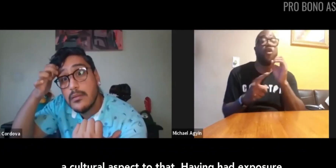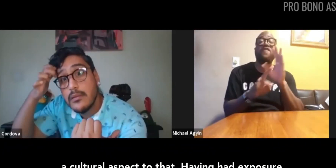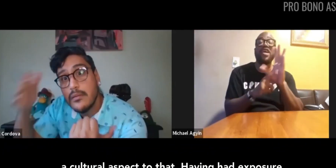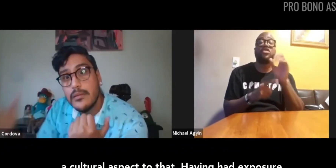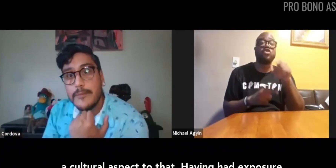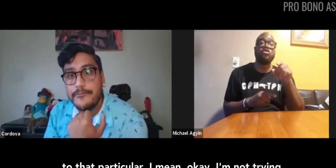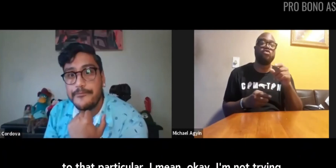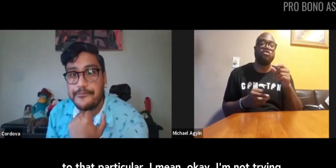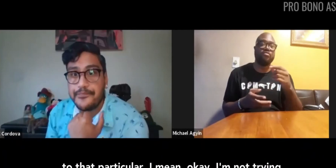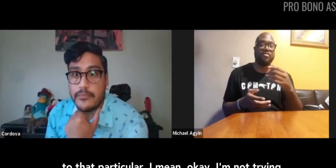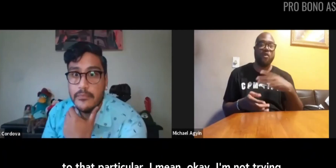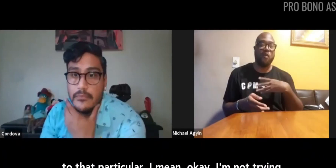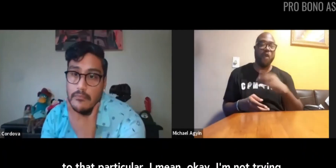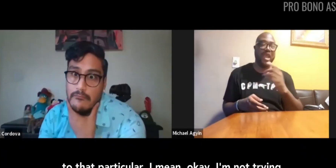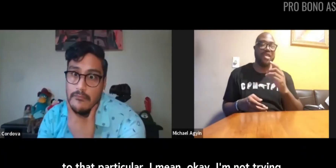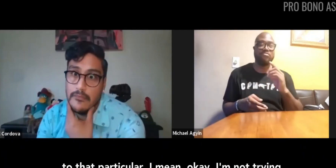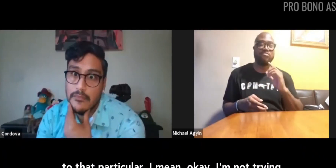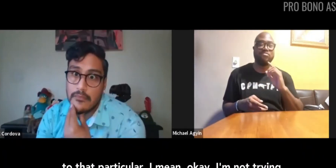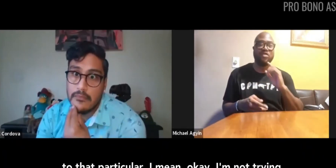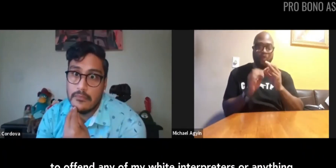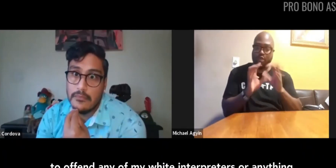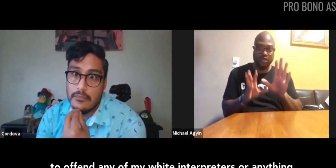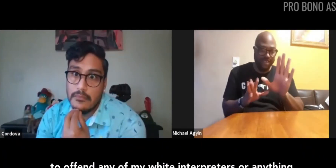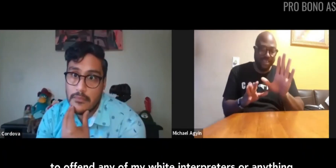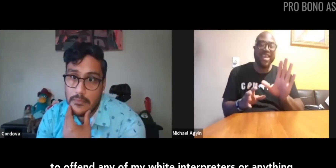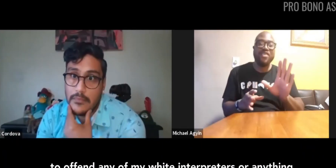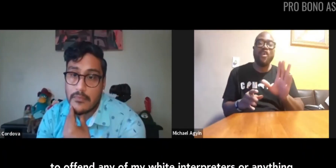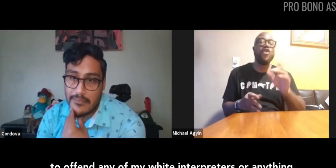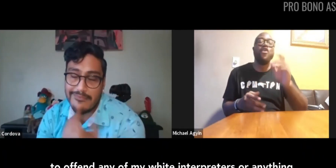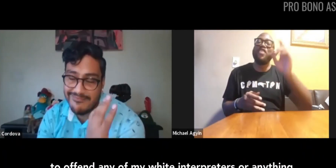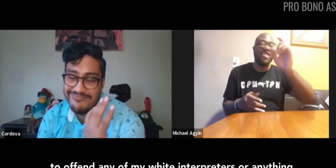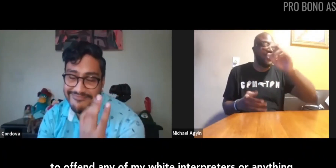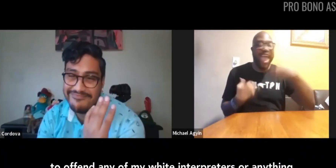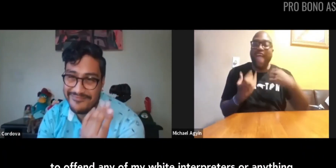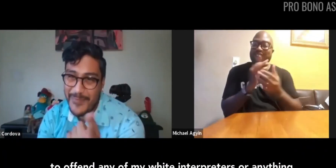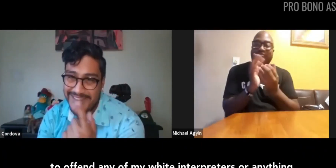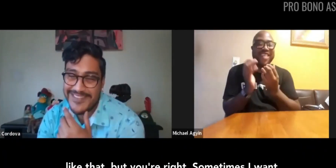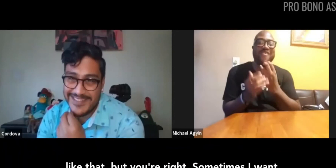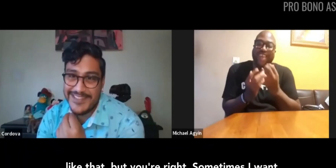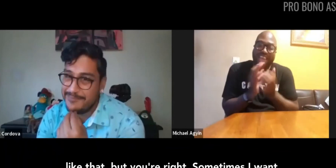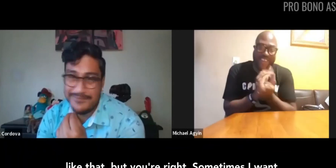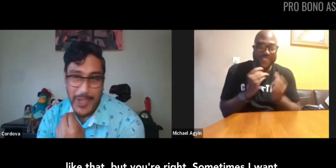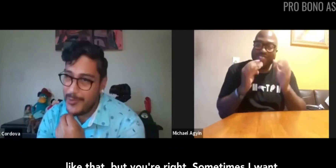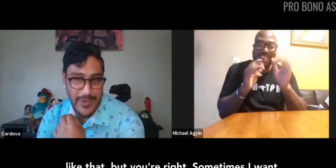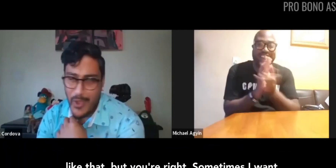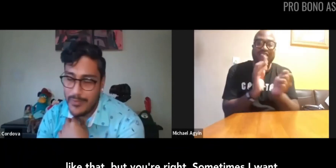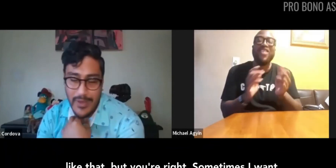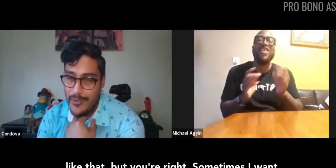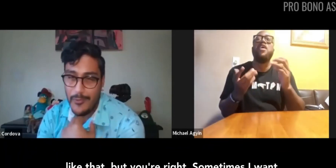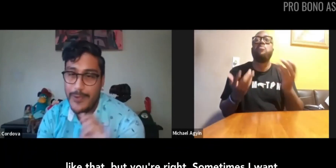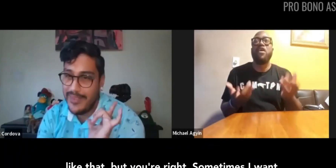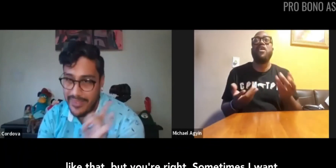Having had exposure to that particular... okay, I'm not trying to offend any of my white interpreters or anything like that, but you're